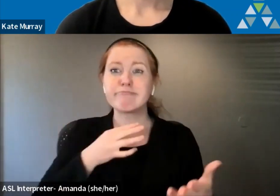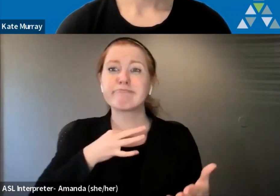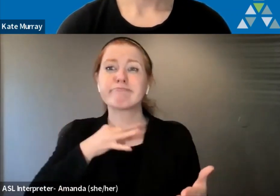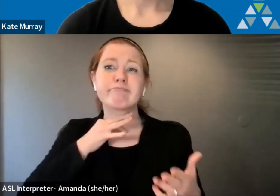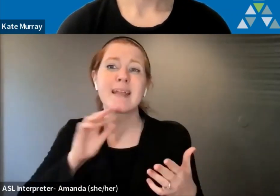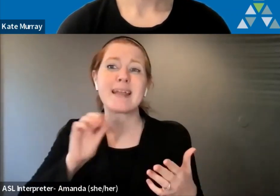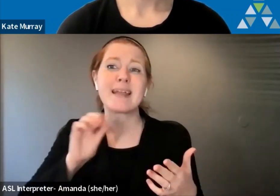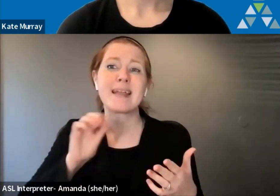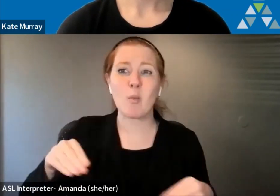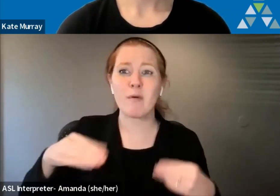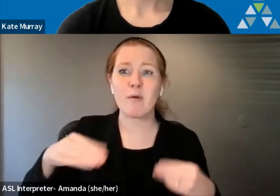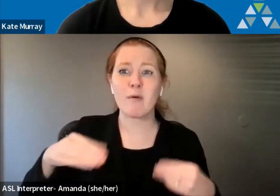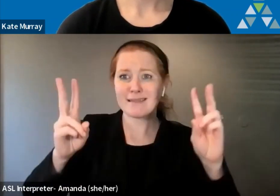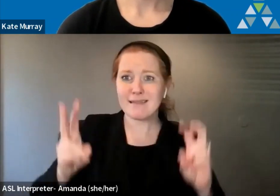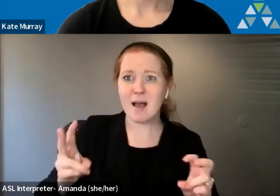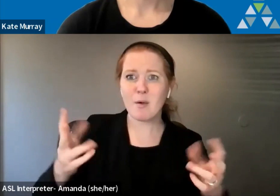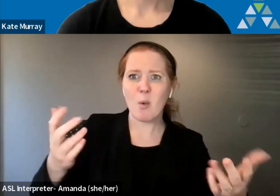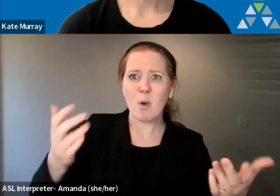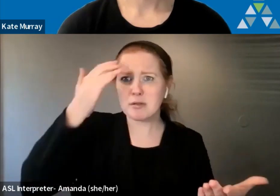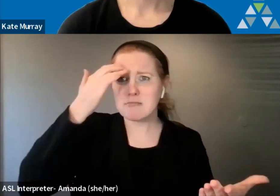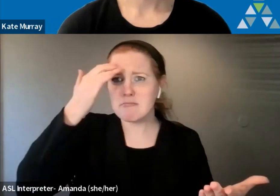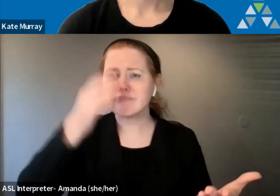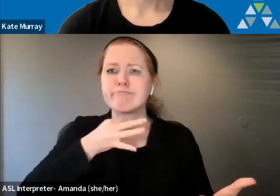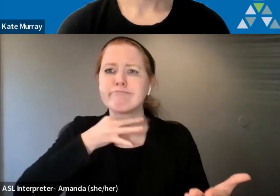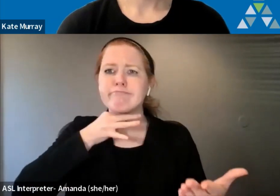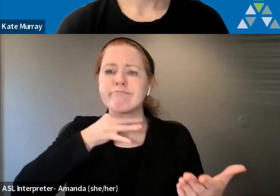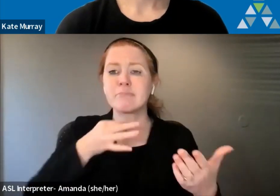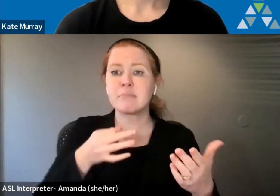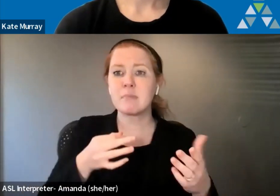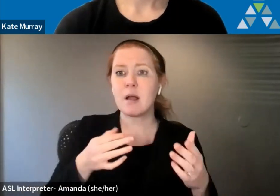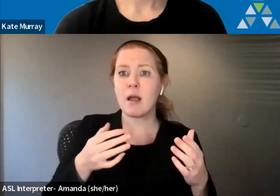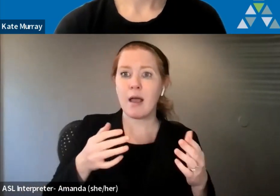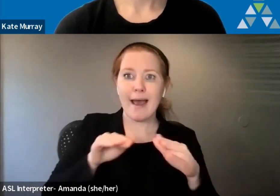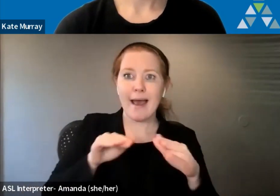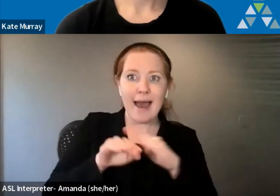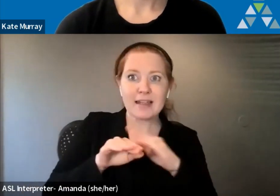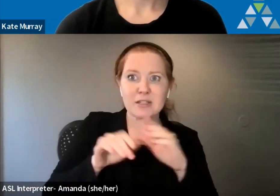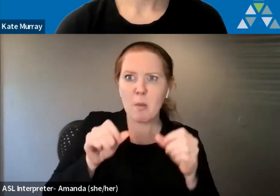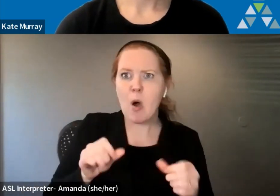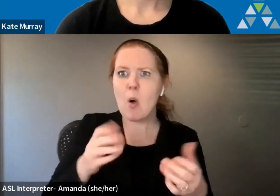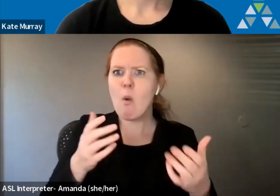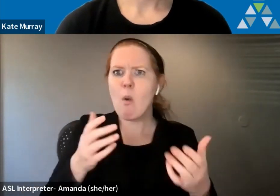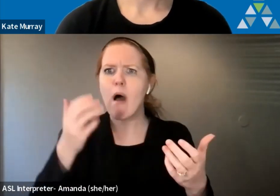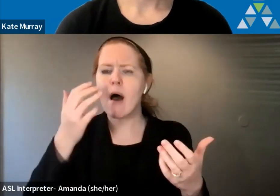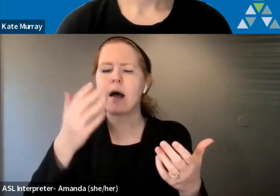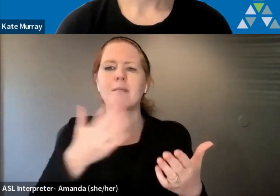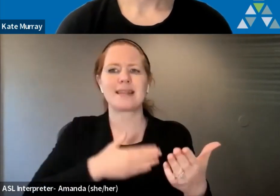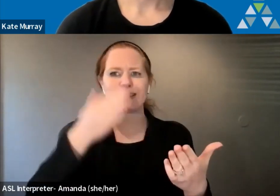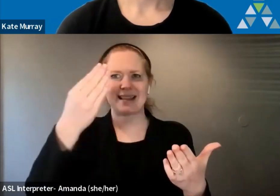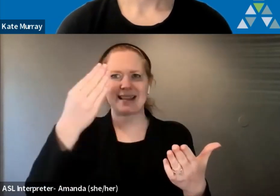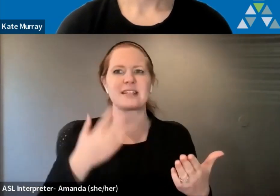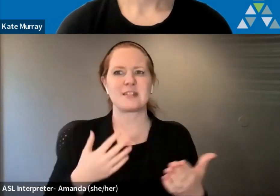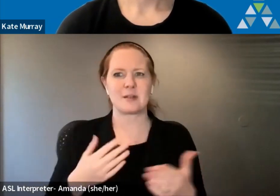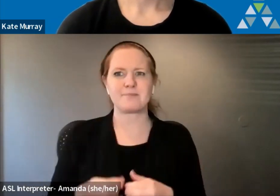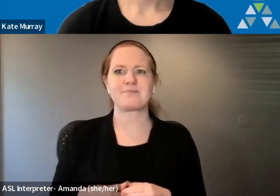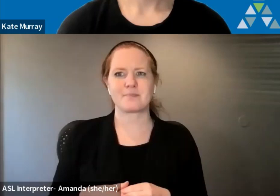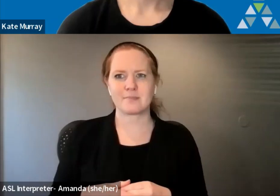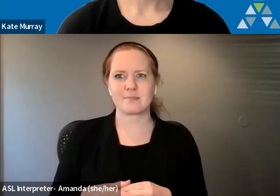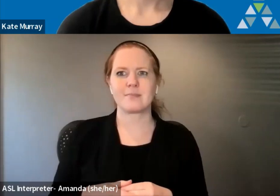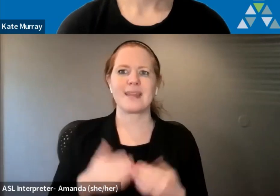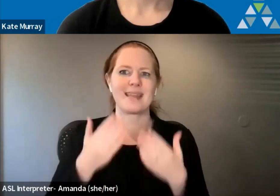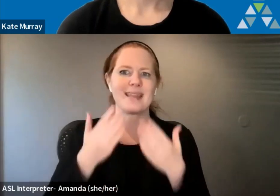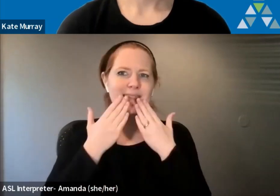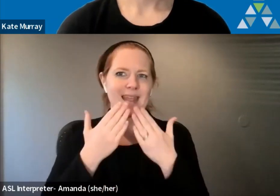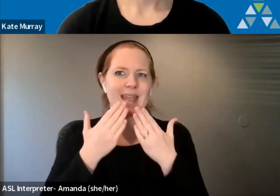on topics that you'd like to know about and have posted so you have access to them, please let us know. So thank you